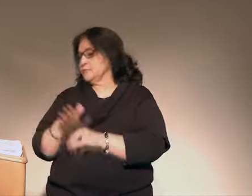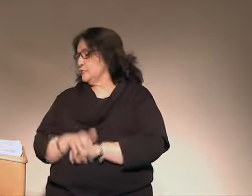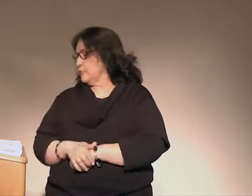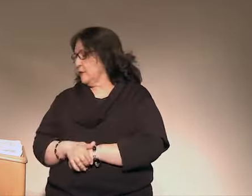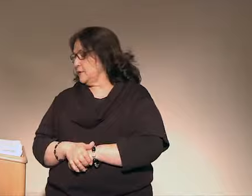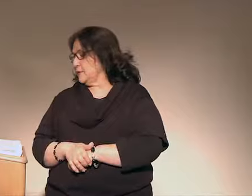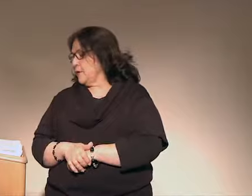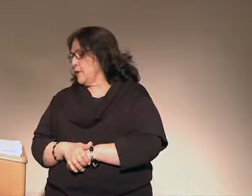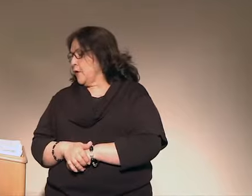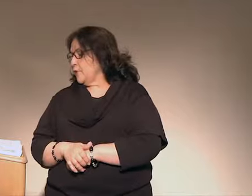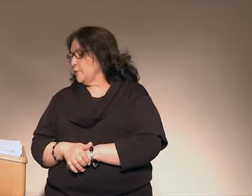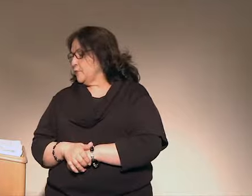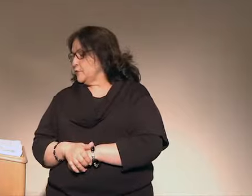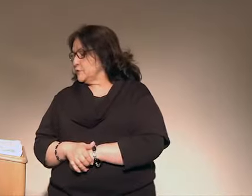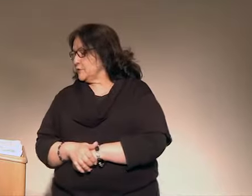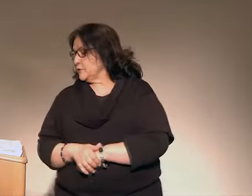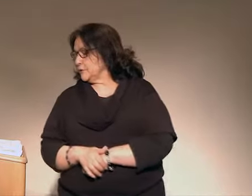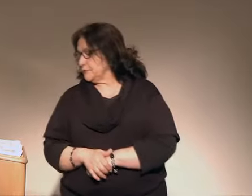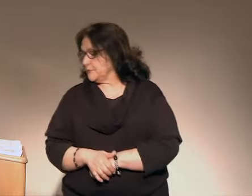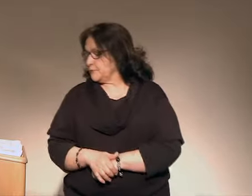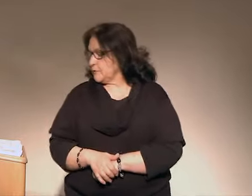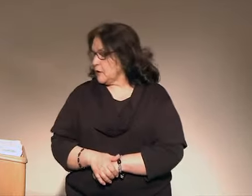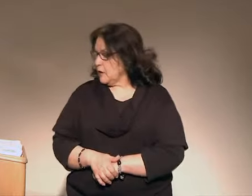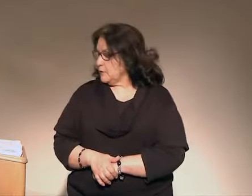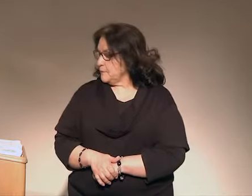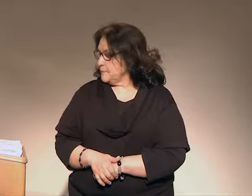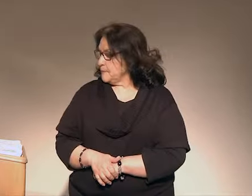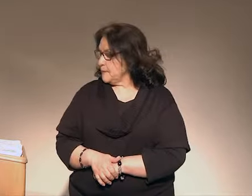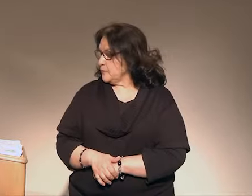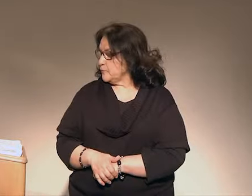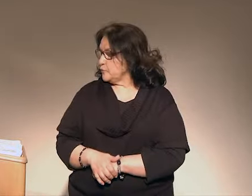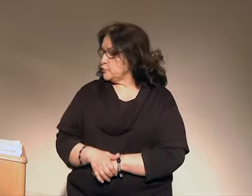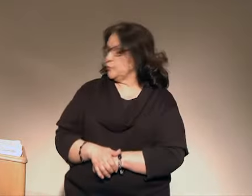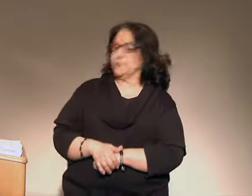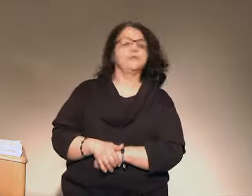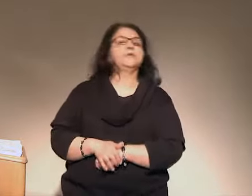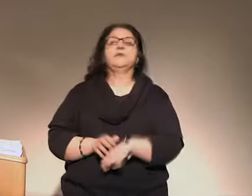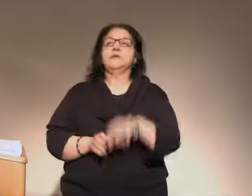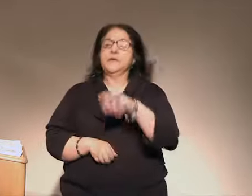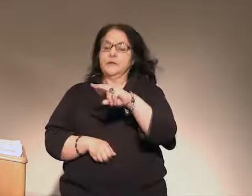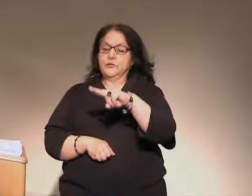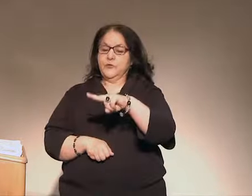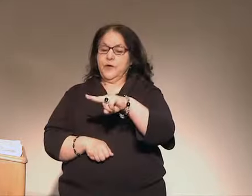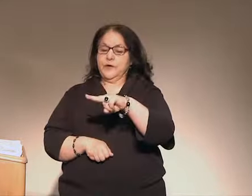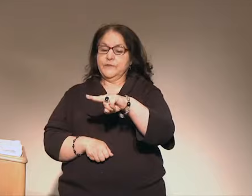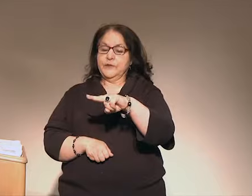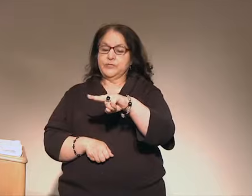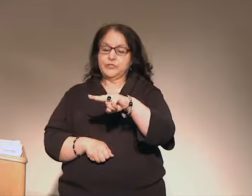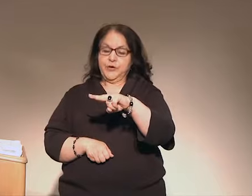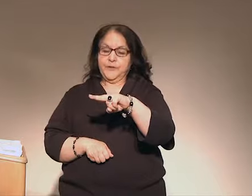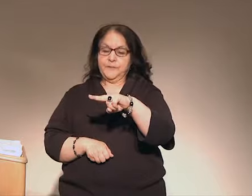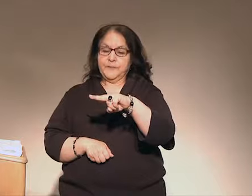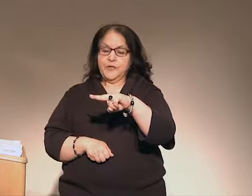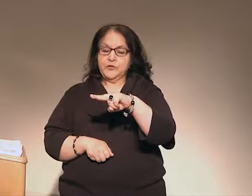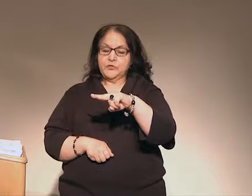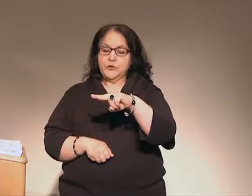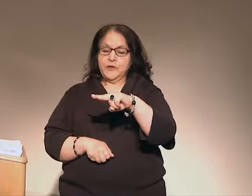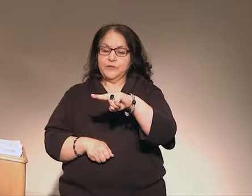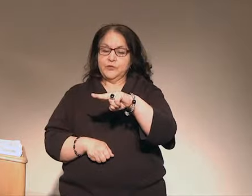the right. On the first column, the first word, you have chair. So you have the